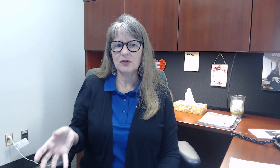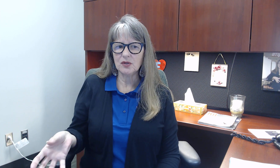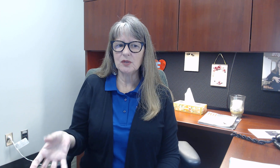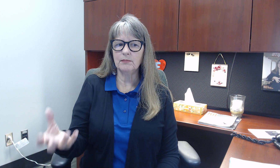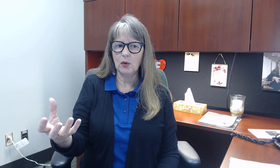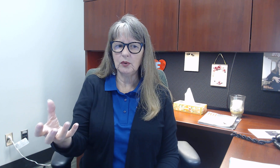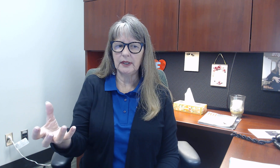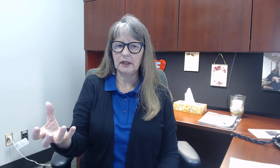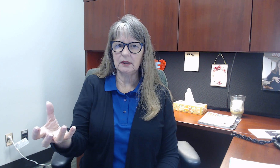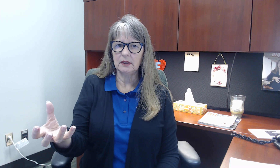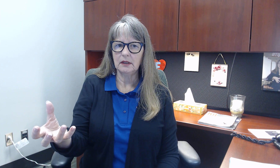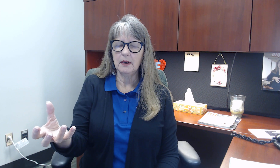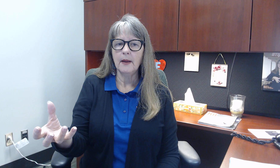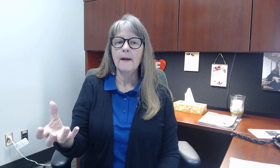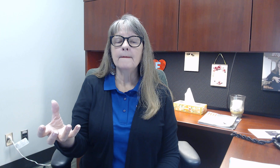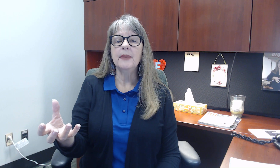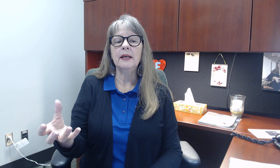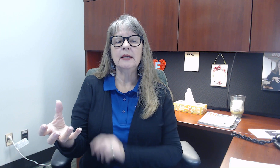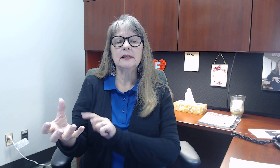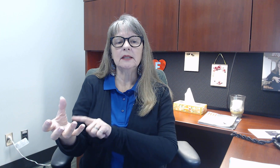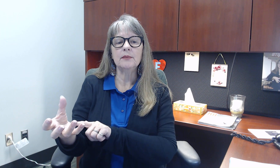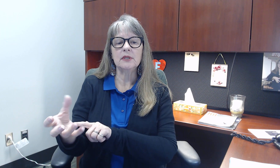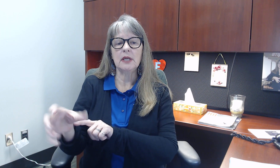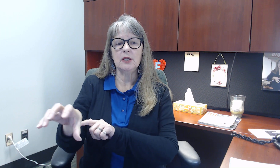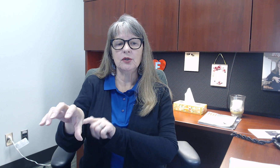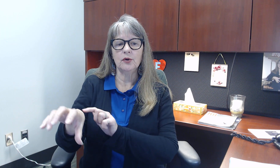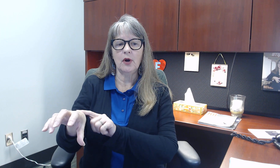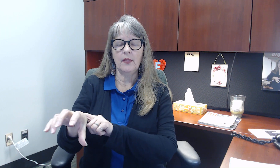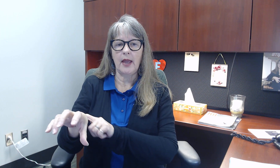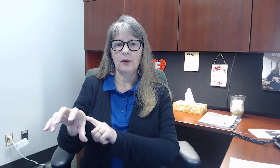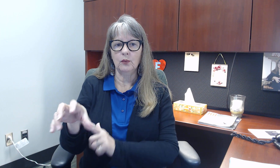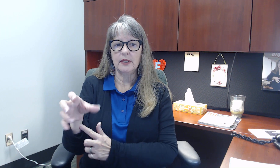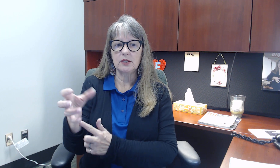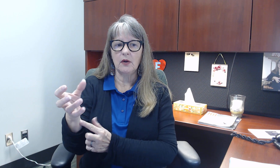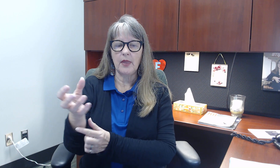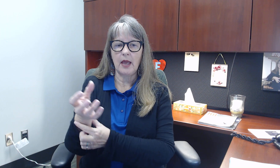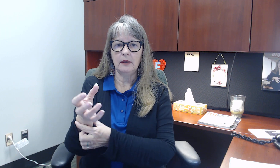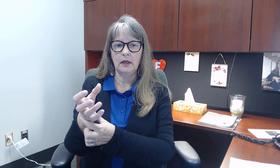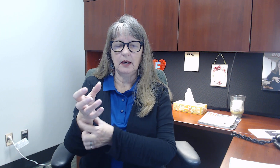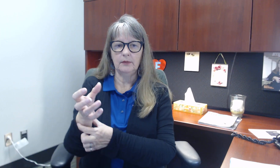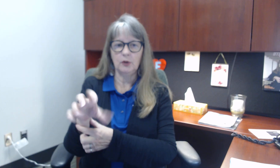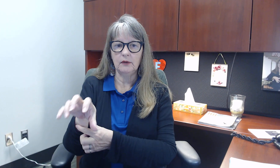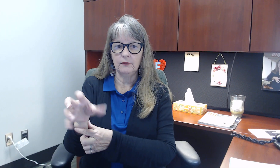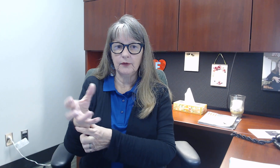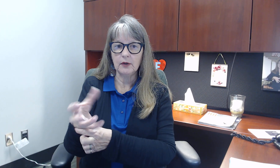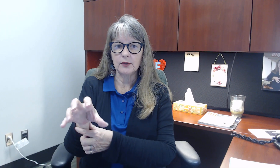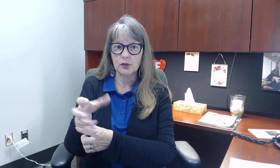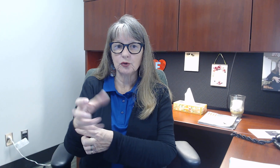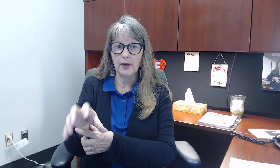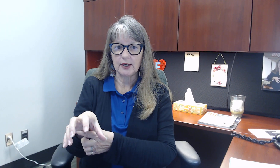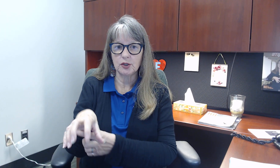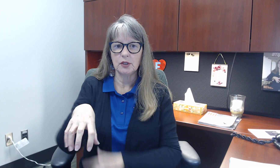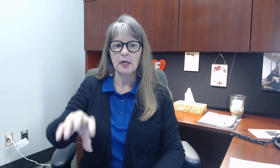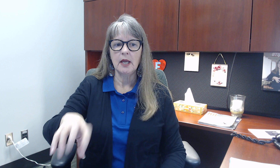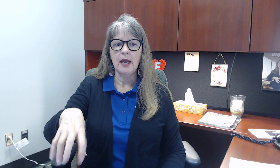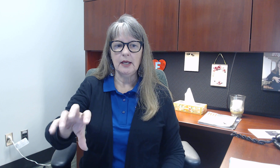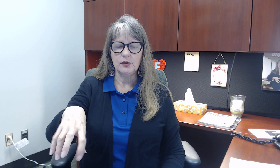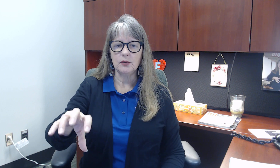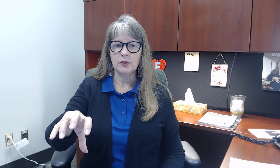is bowling. But sometimes it's easier on that wrist, on that, you can feel the stretch. And so sometimes